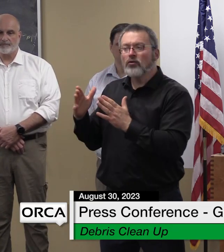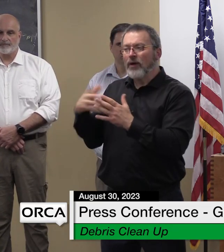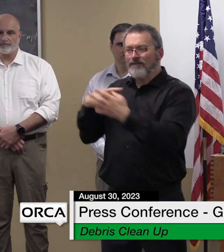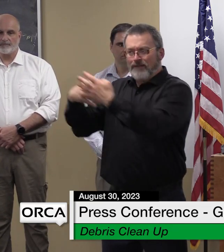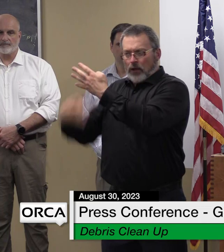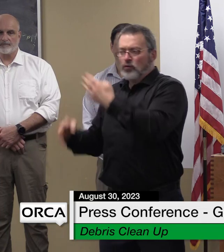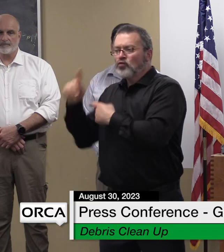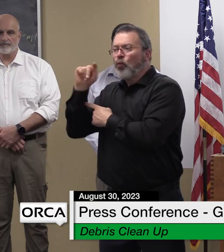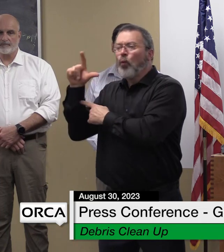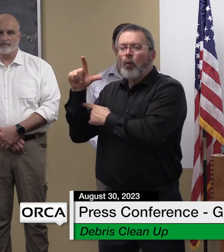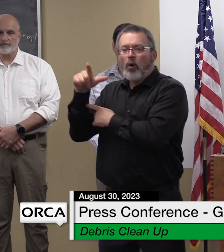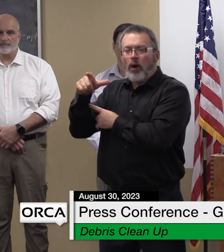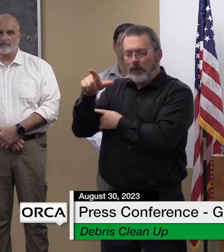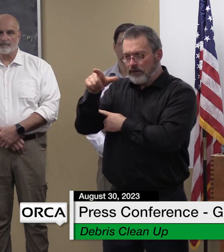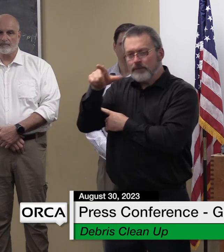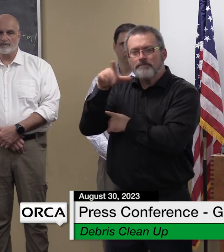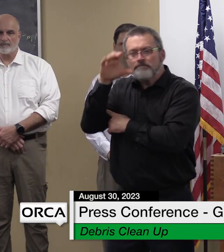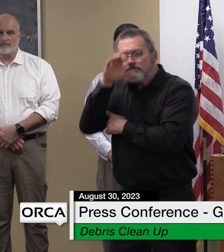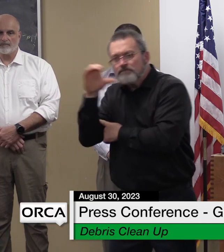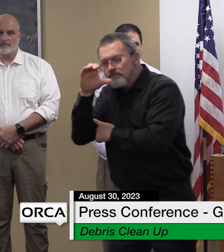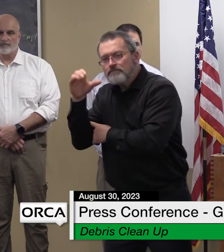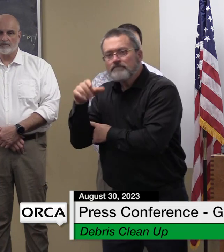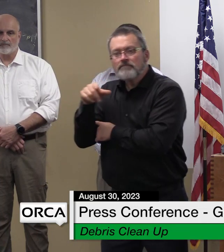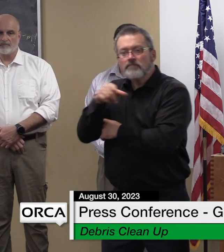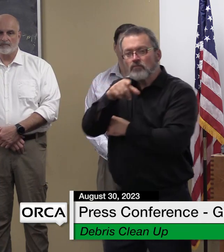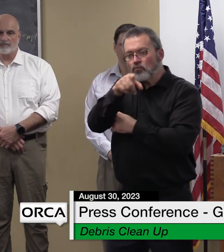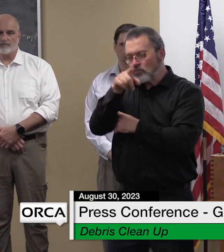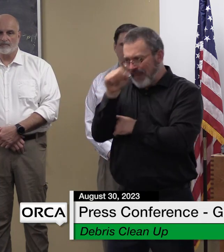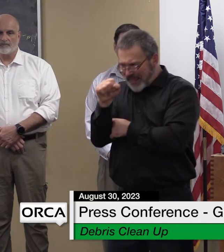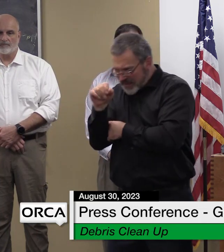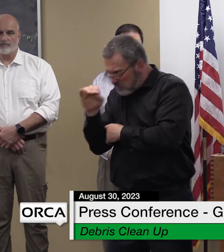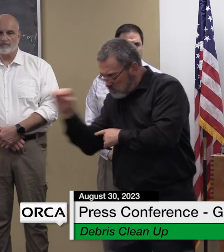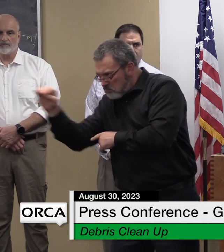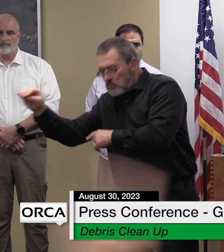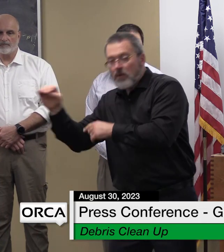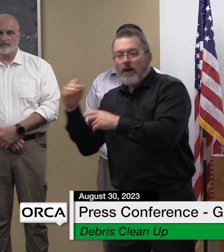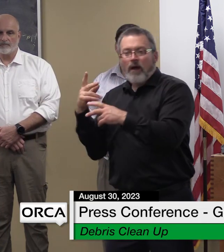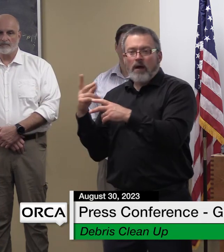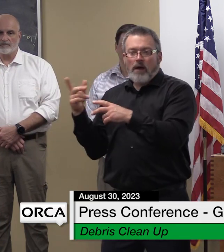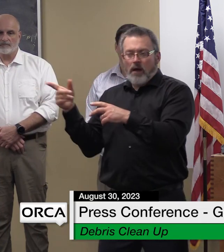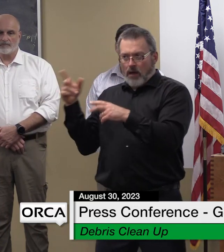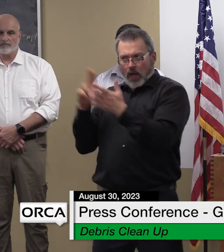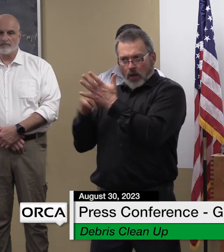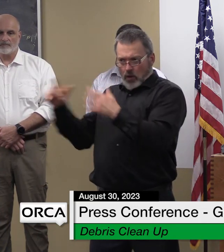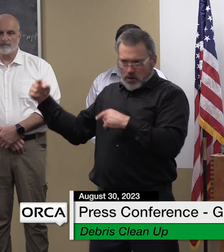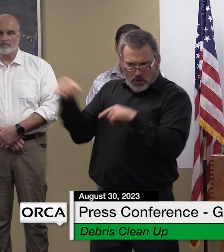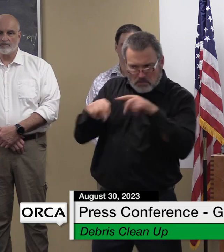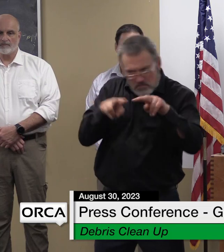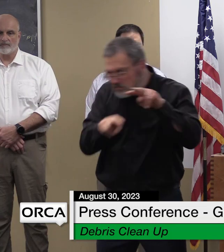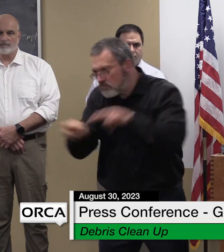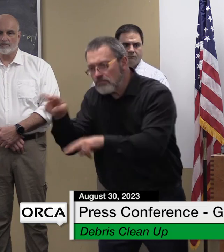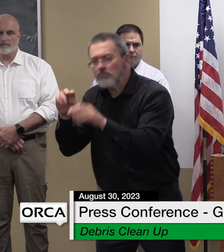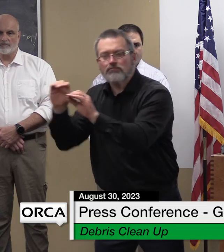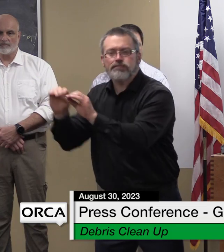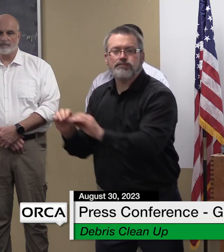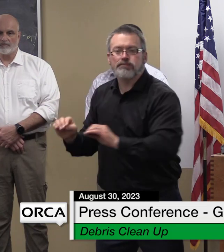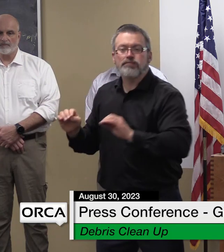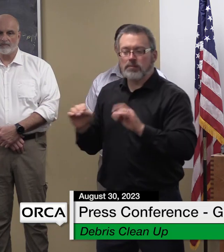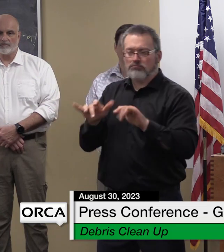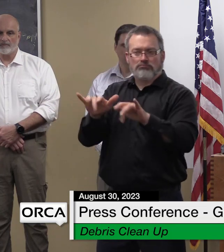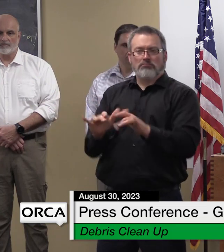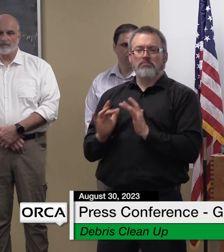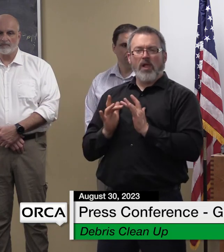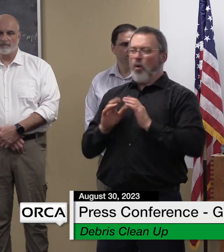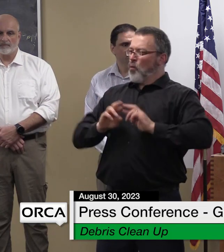estimate their damages if they're unable to get a contractor to visit their place of business. ACCD is